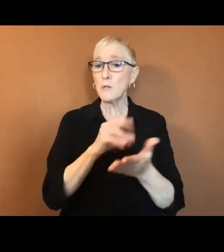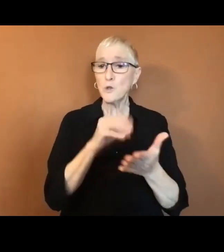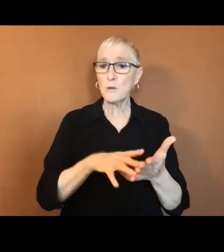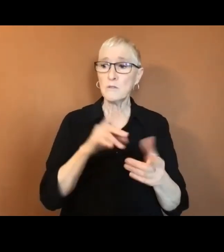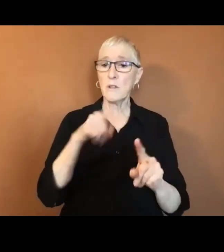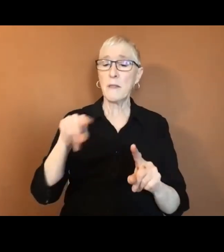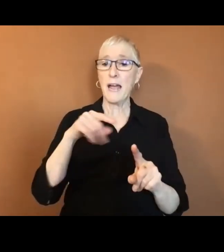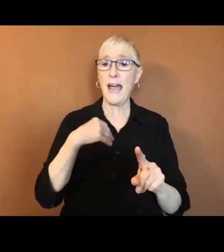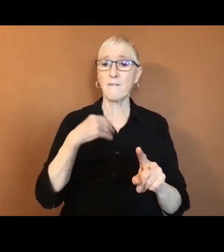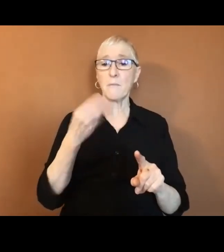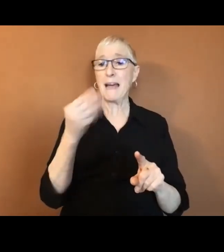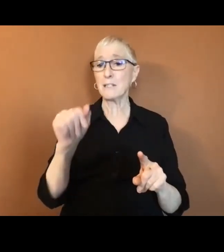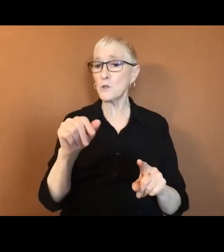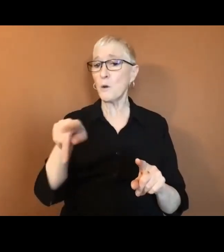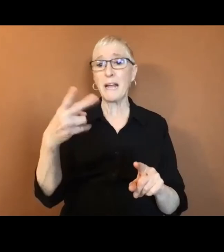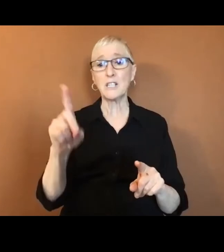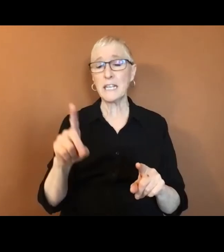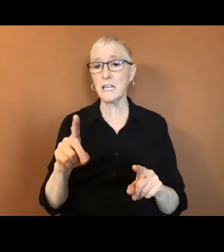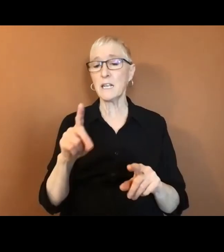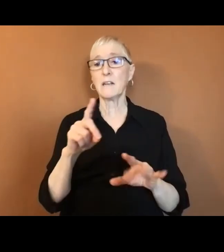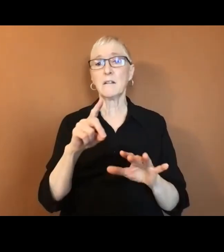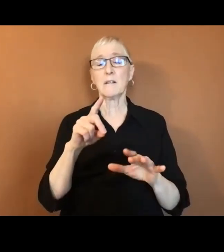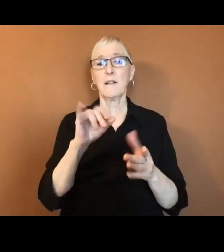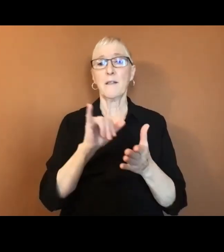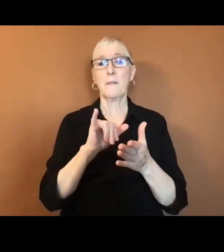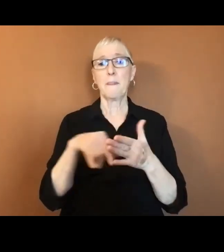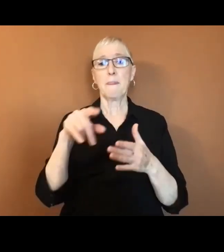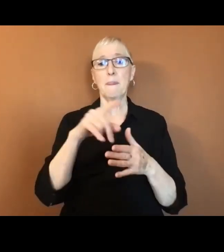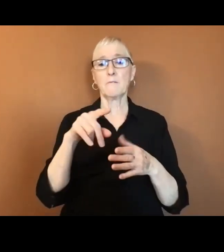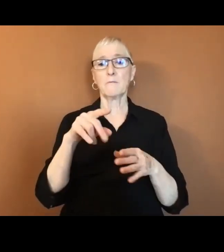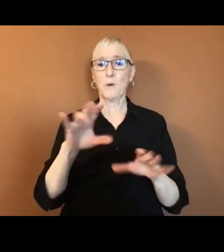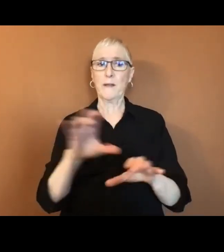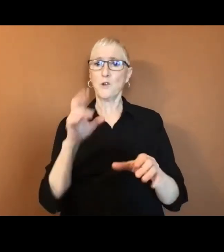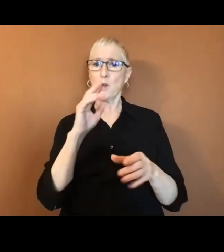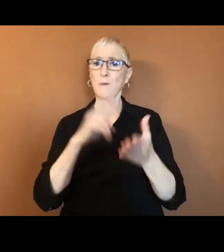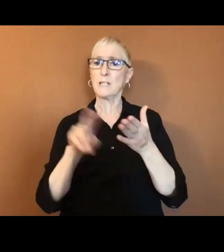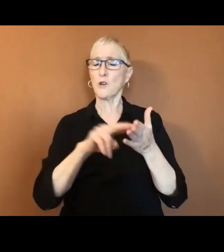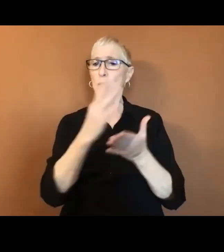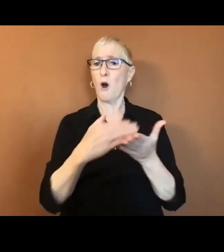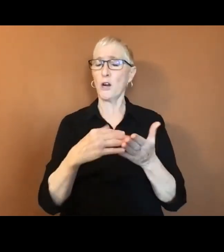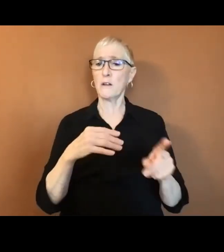have master's or PhD work that this is where they do the research component of that.